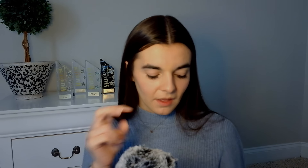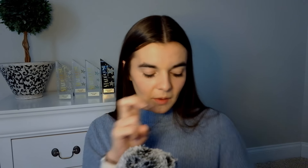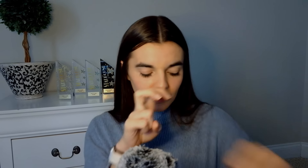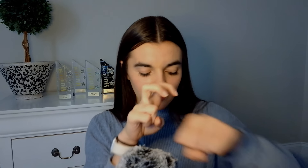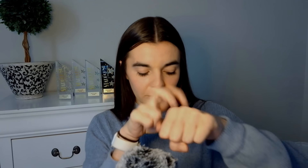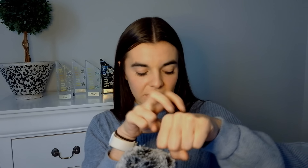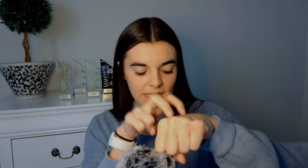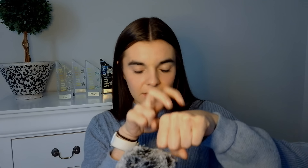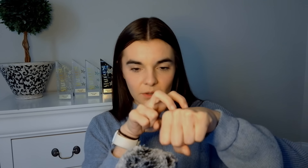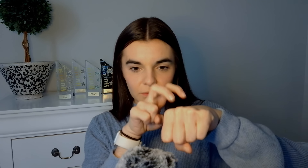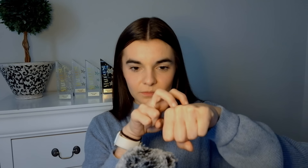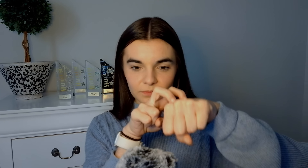Potato.